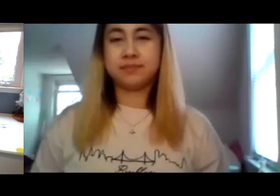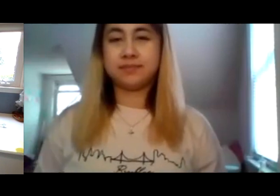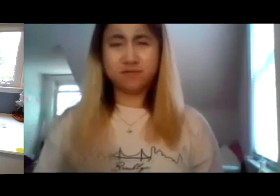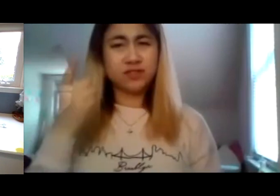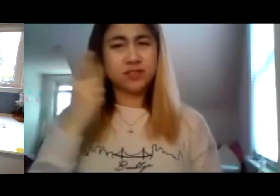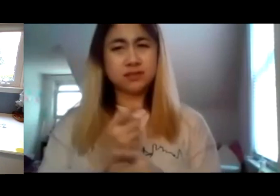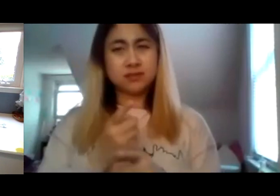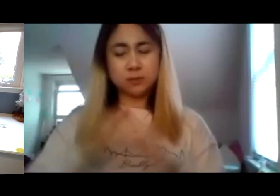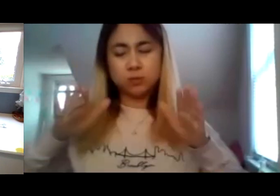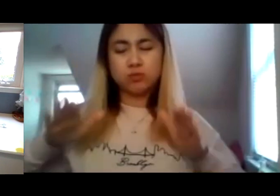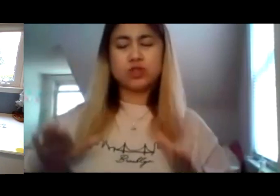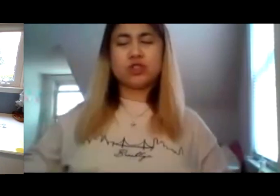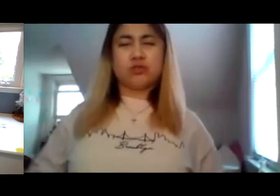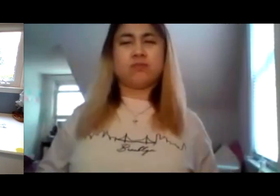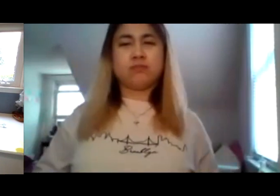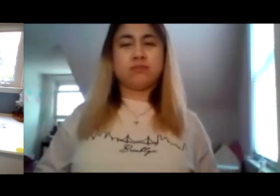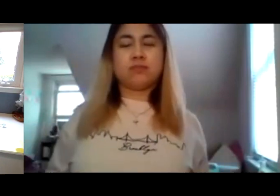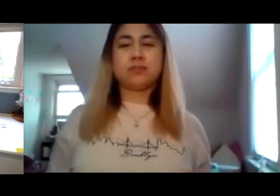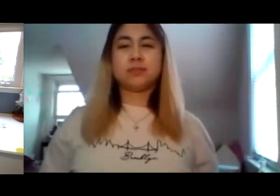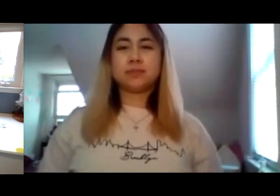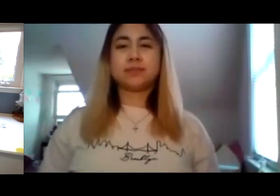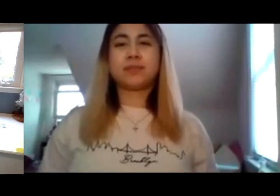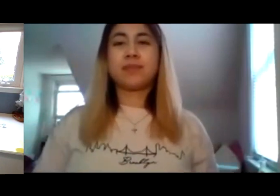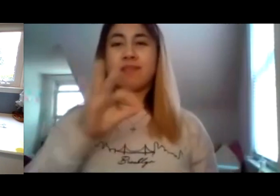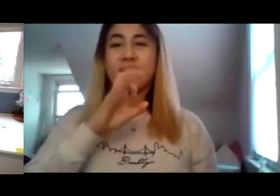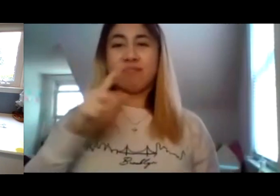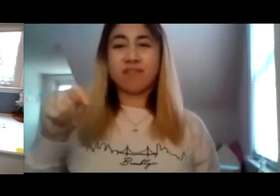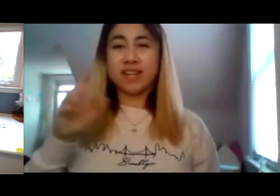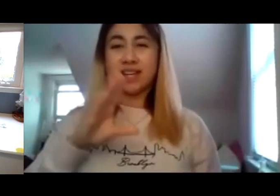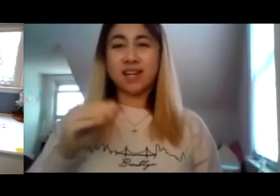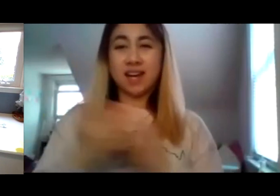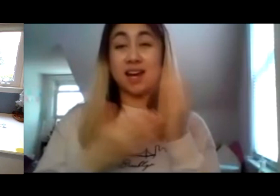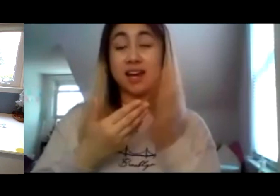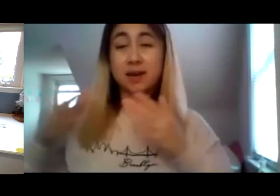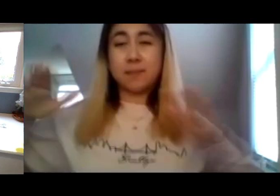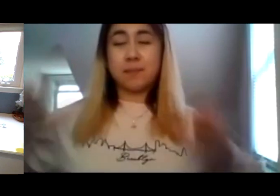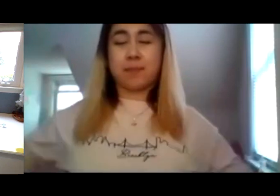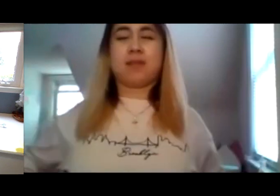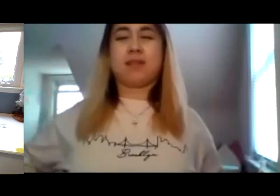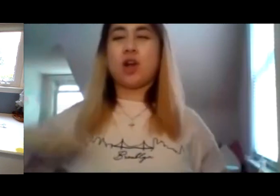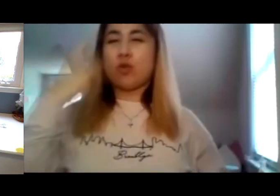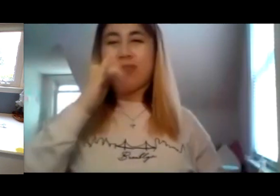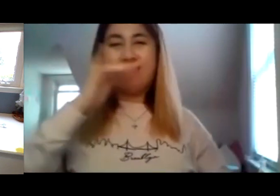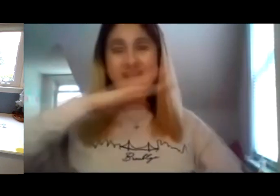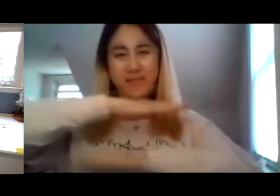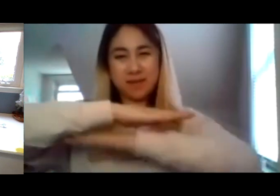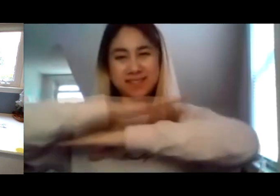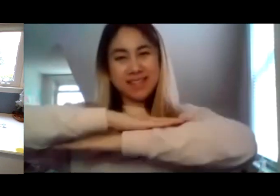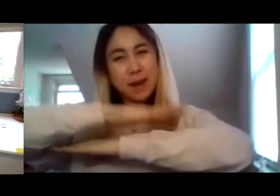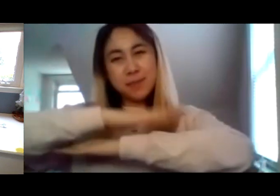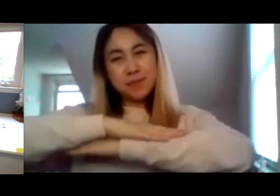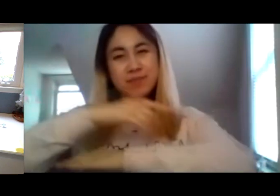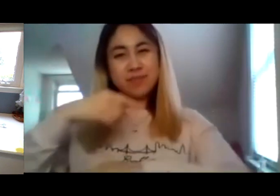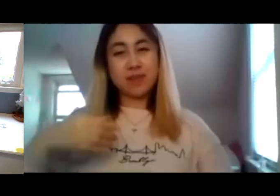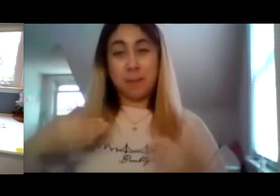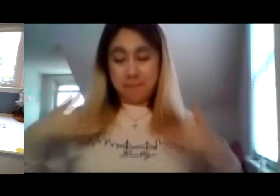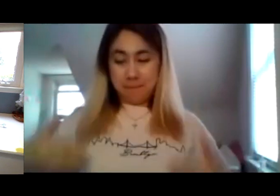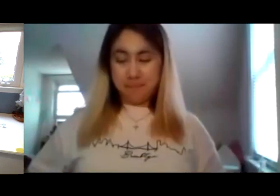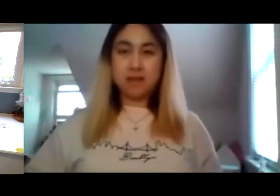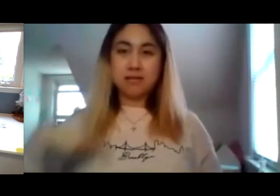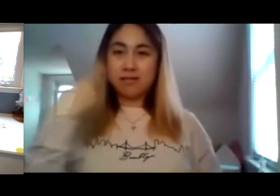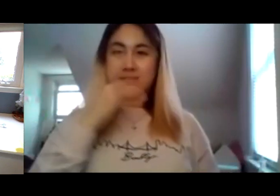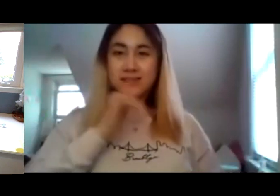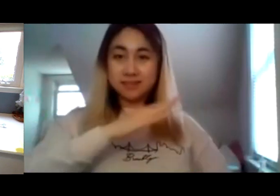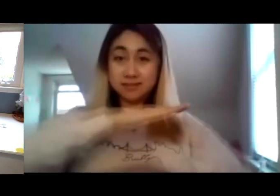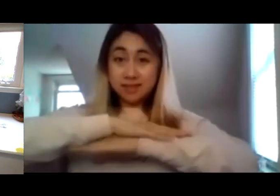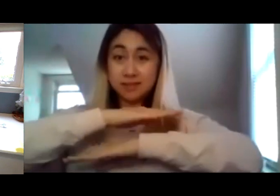push into our feet, push into our bottoms until we're flat like a table, right? When we're flat like a table,